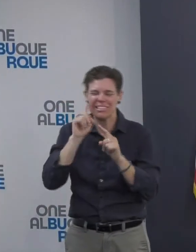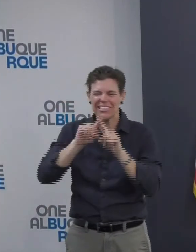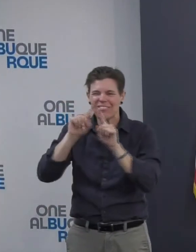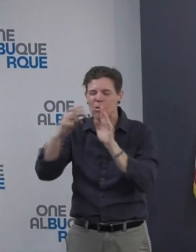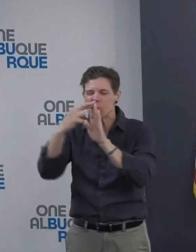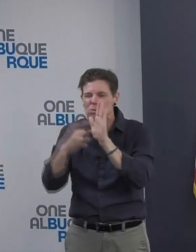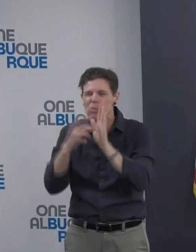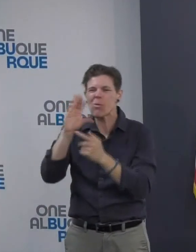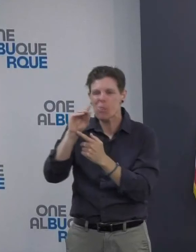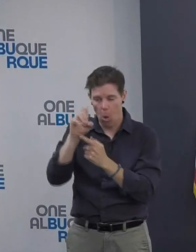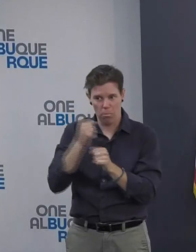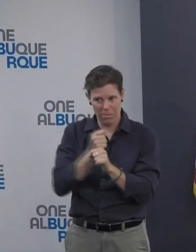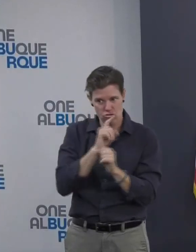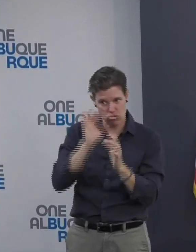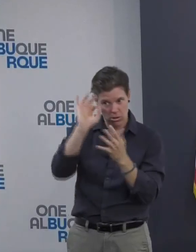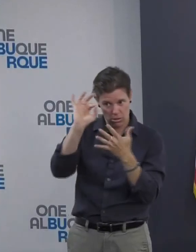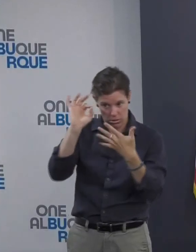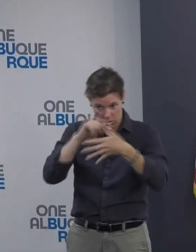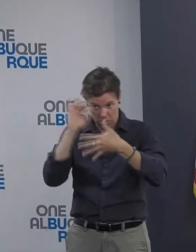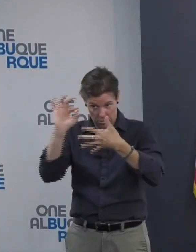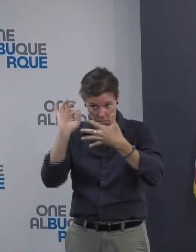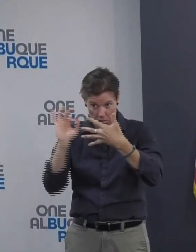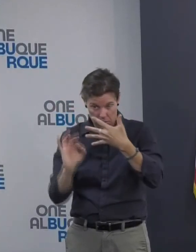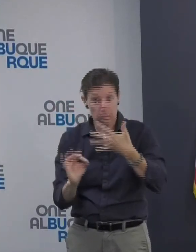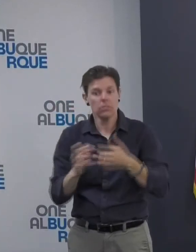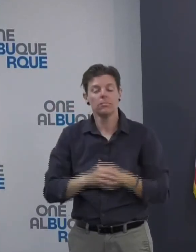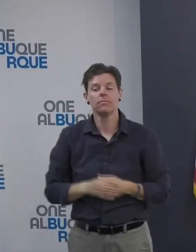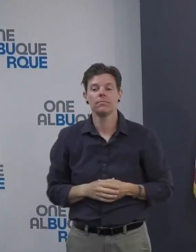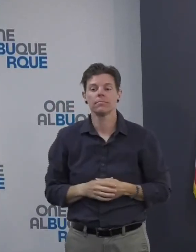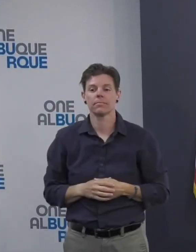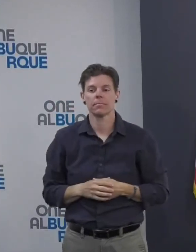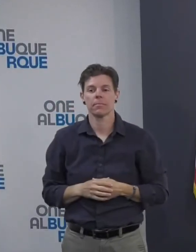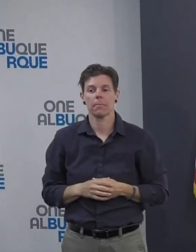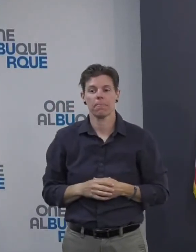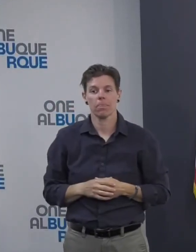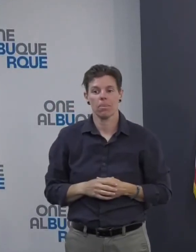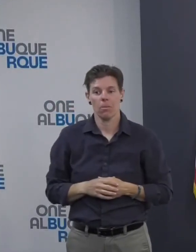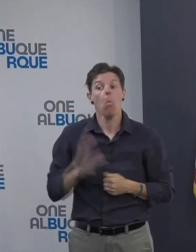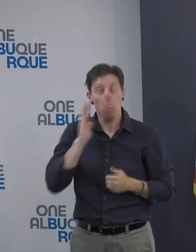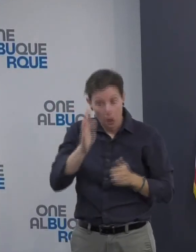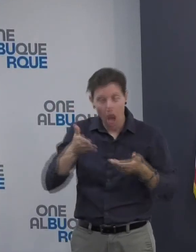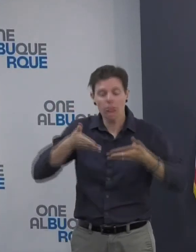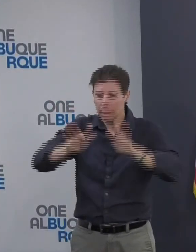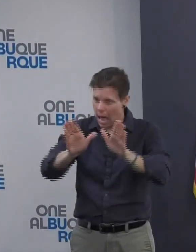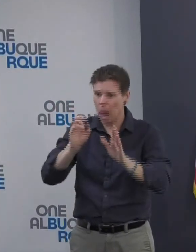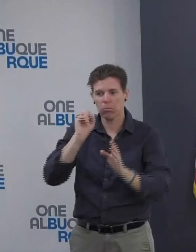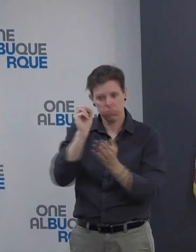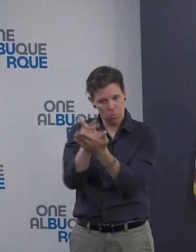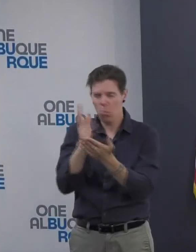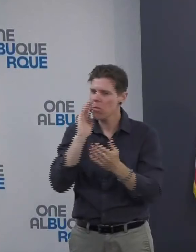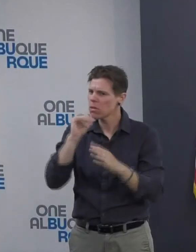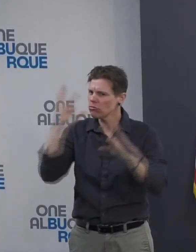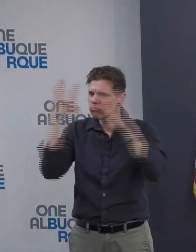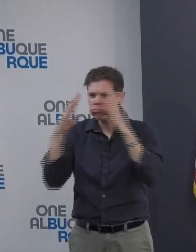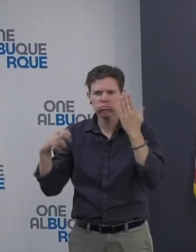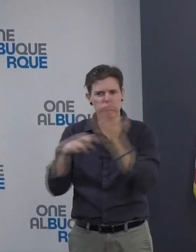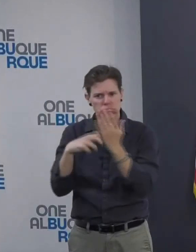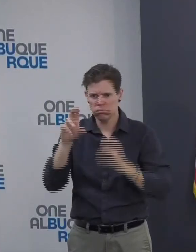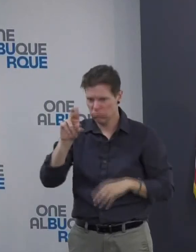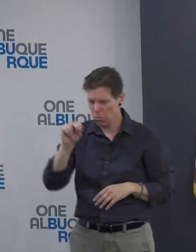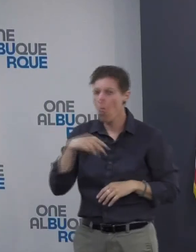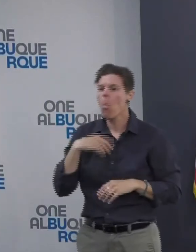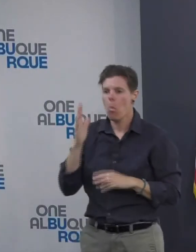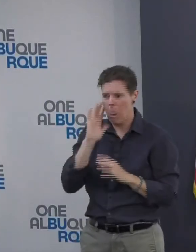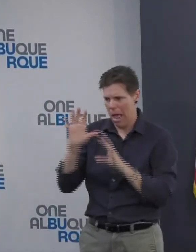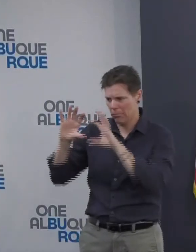this. The good news is we are allowing it, but we have to have a discussion with our planning department exactly on how restaurants intend to pull that off.